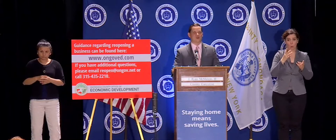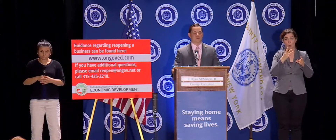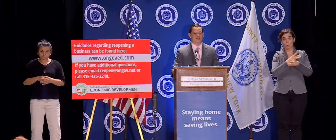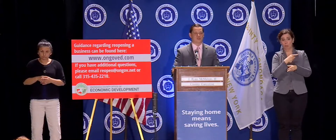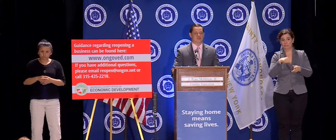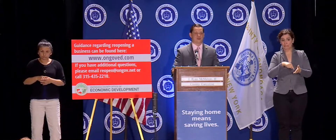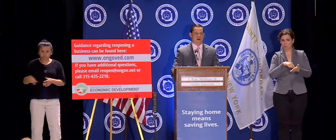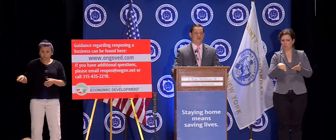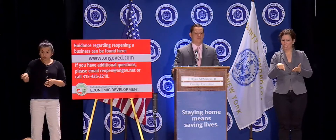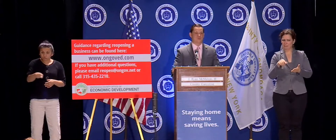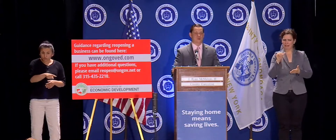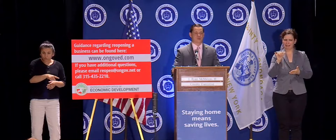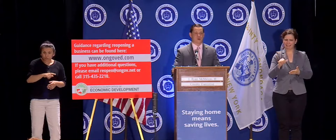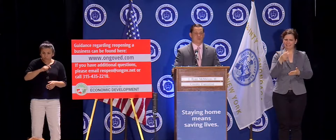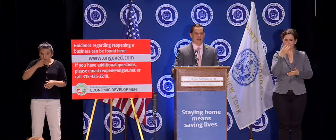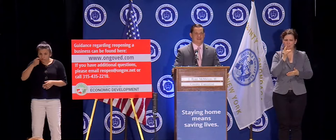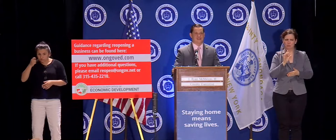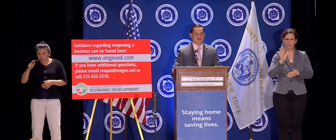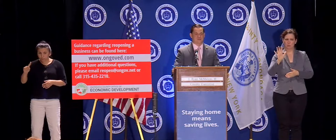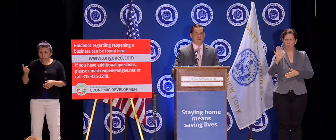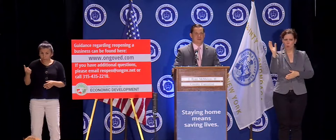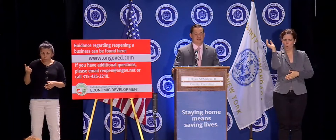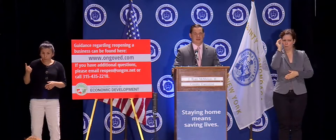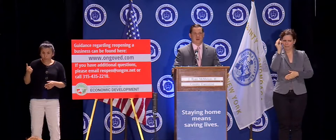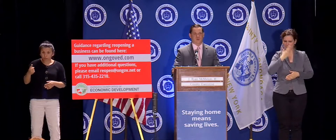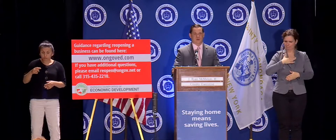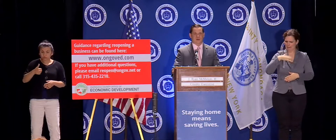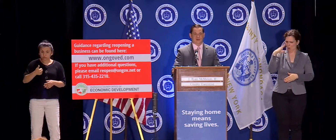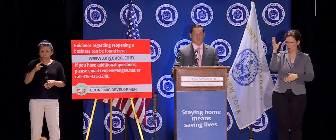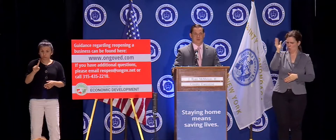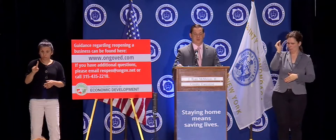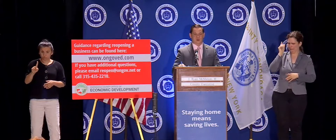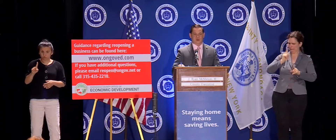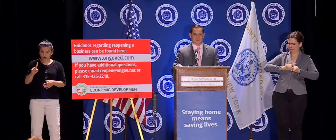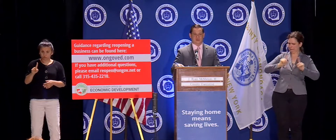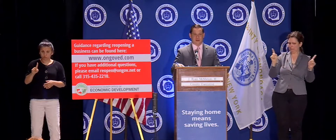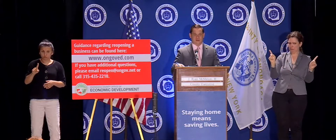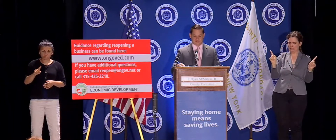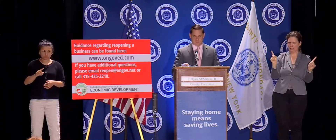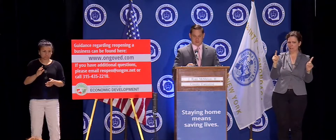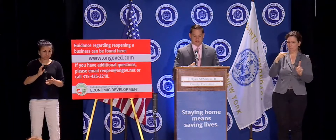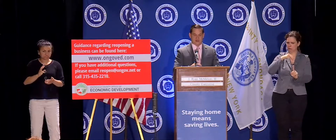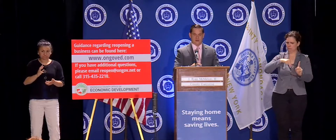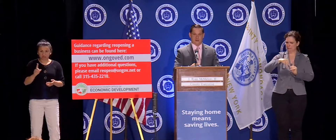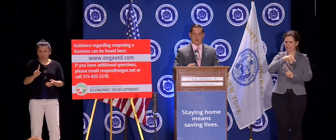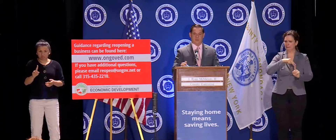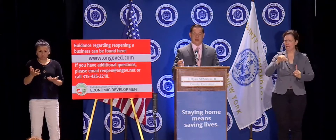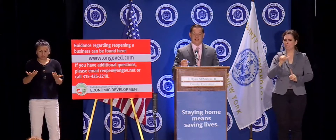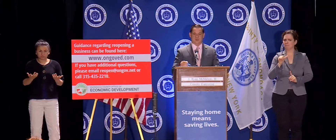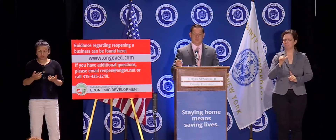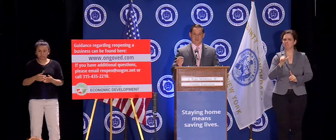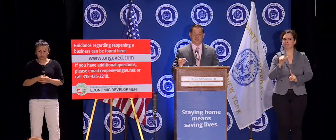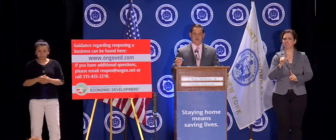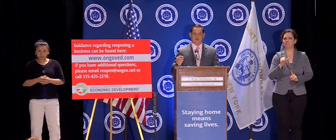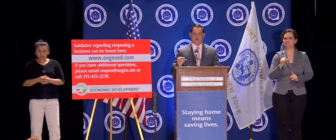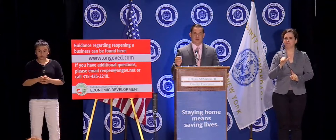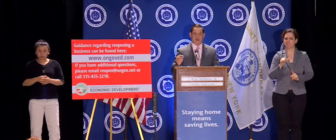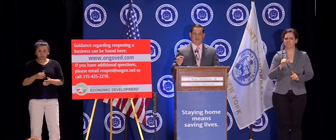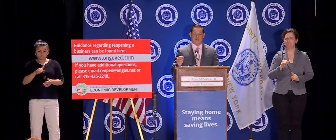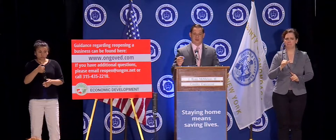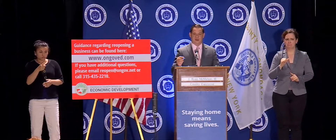what's so interesting about this whole process. And when you learn about the virus, look, at the state of New York came up with a